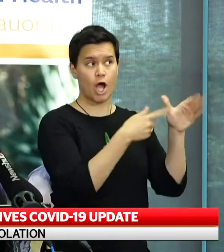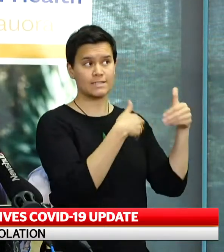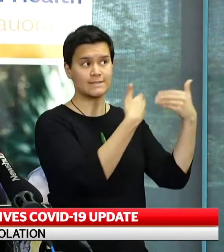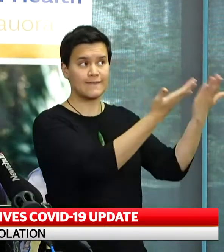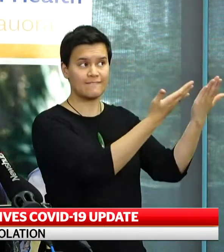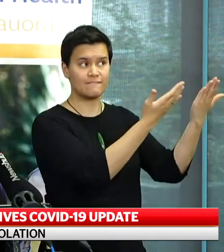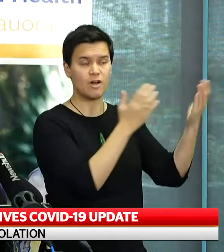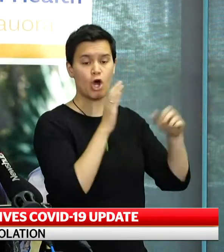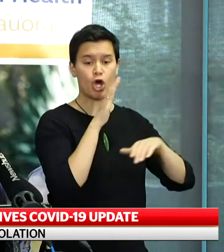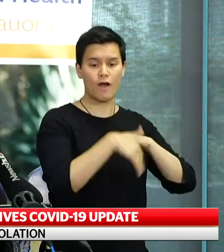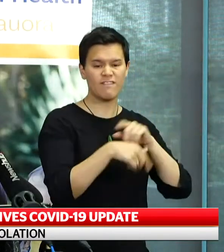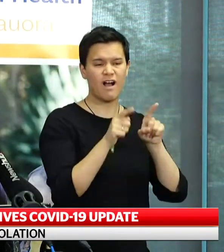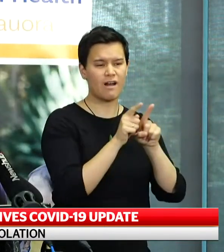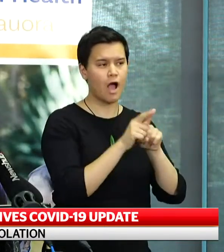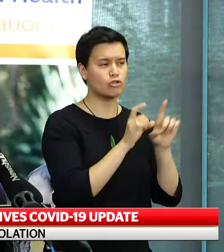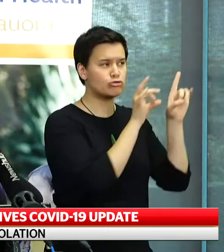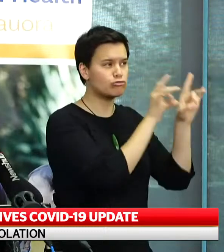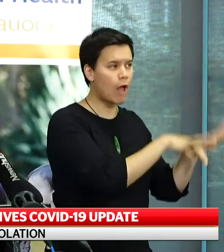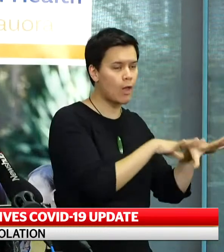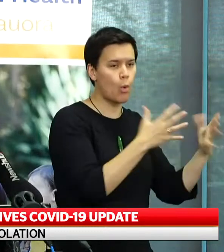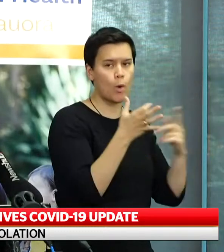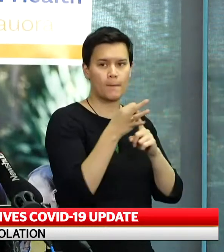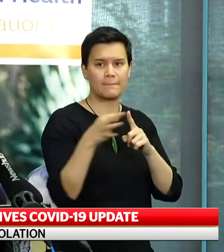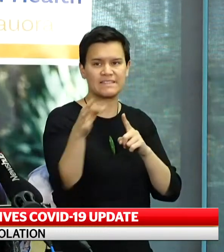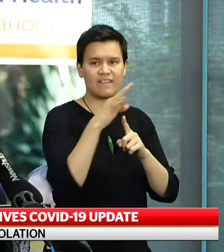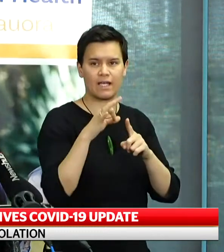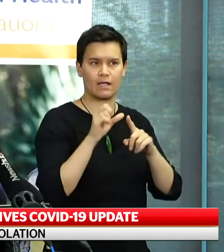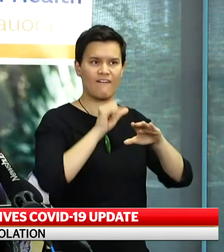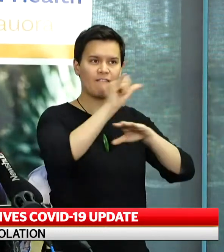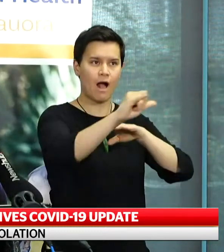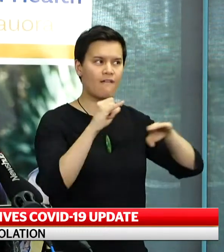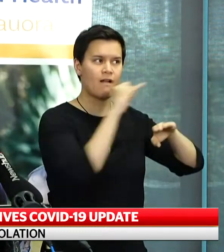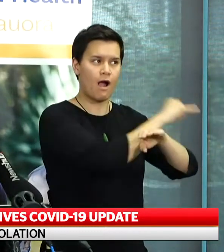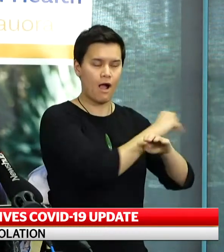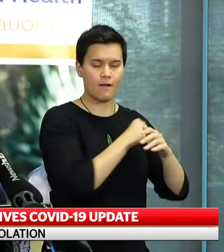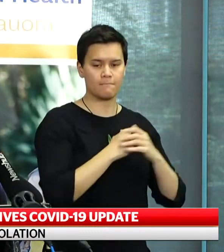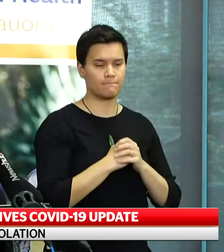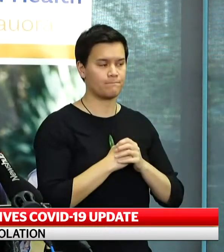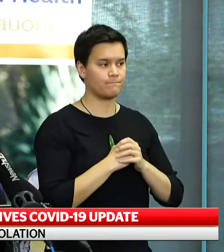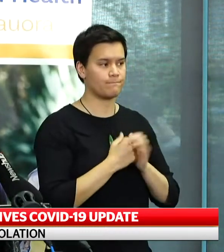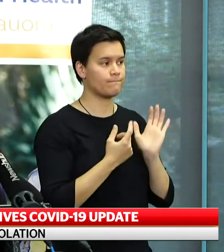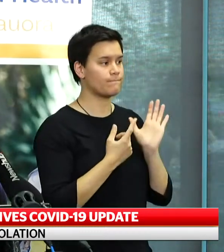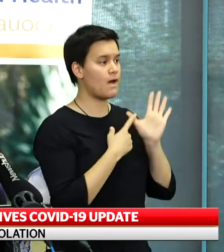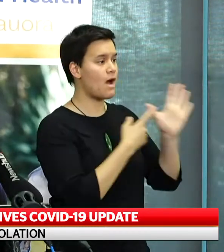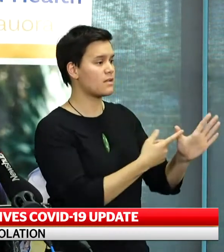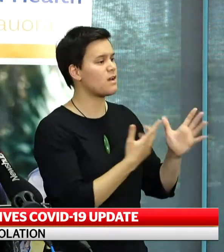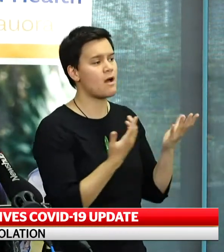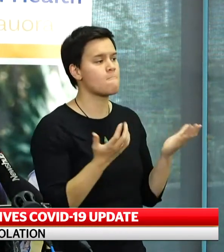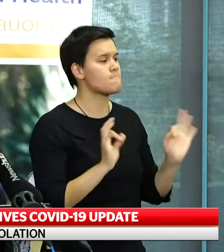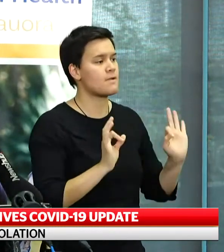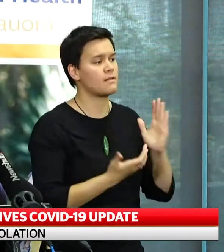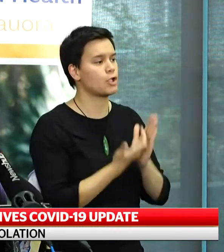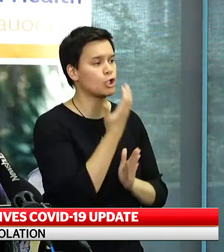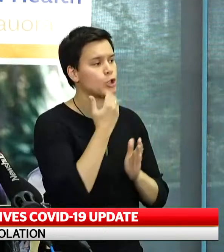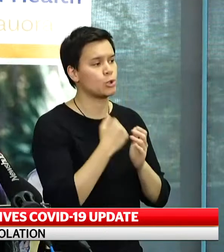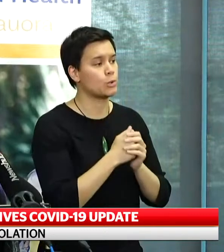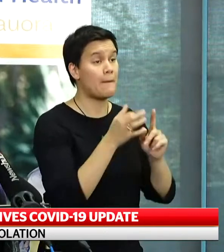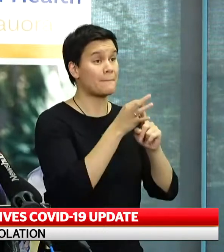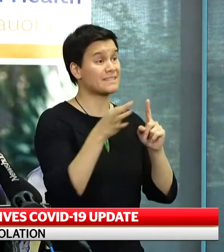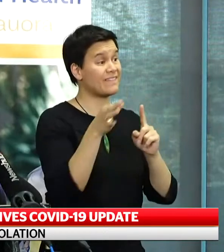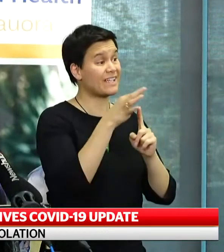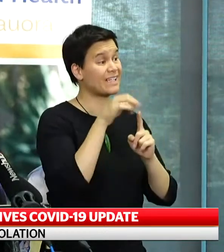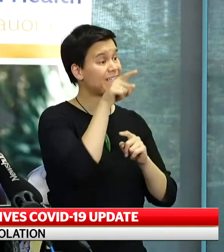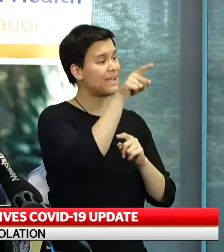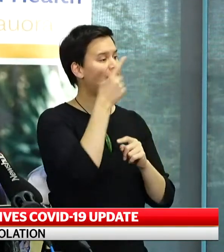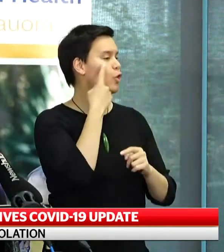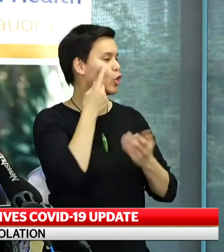or with Australia? No, nothing further to what's already been announced. The next step in terms of the Pacific is with the